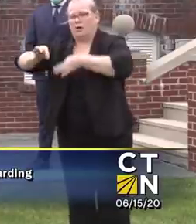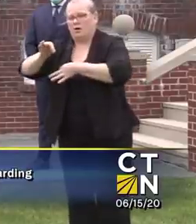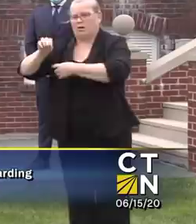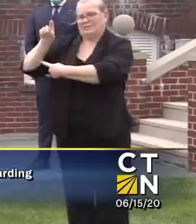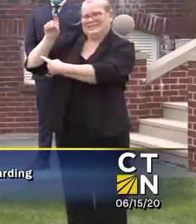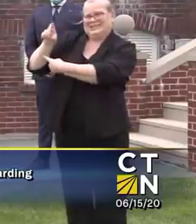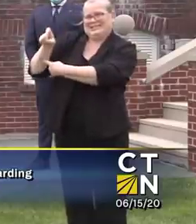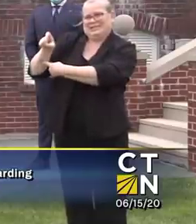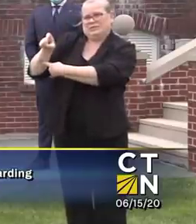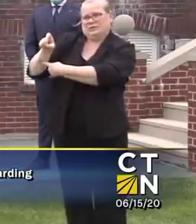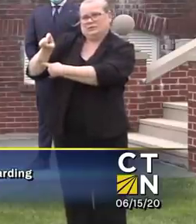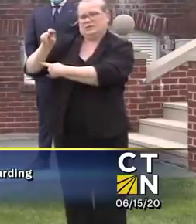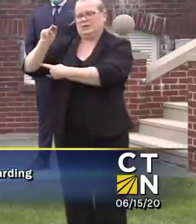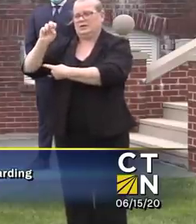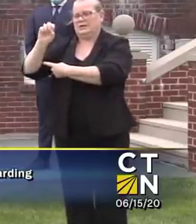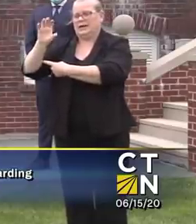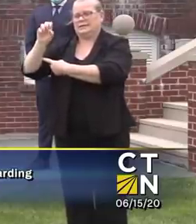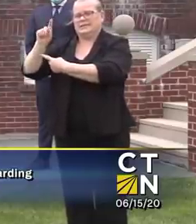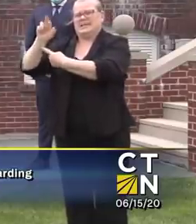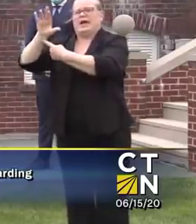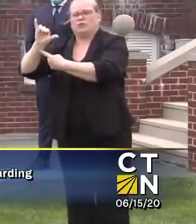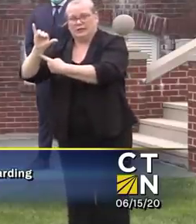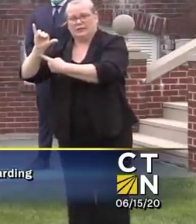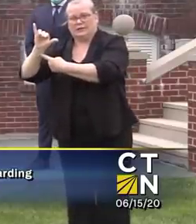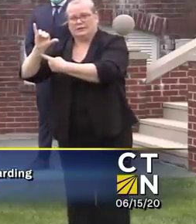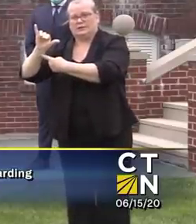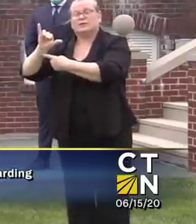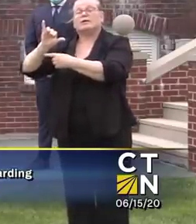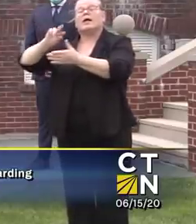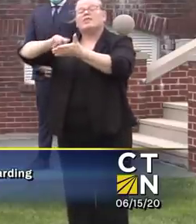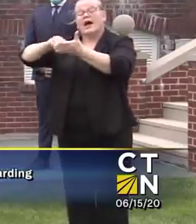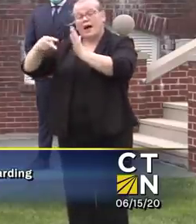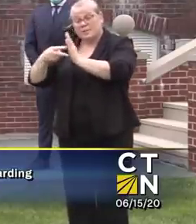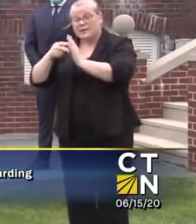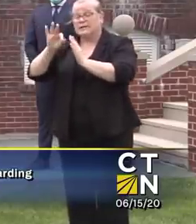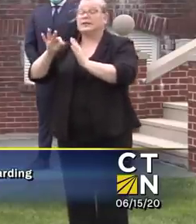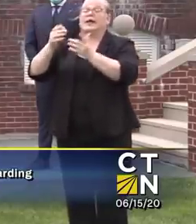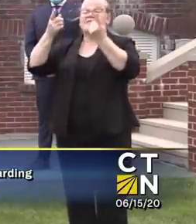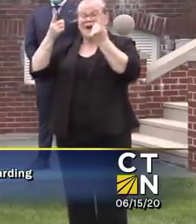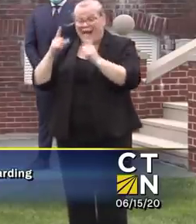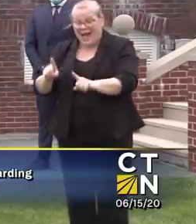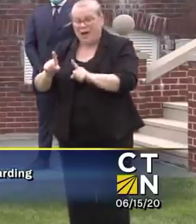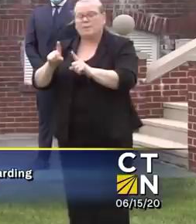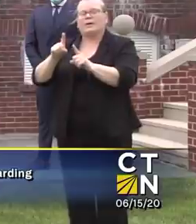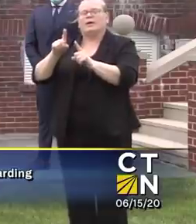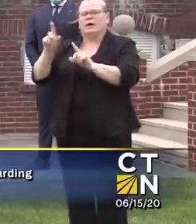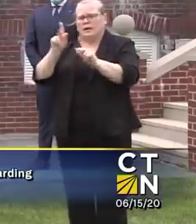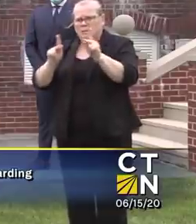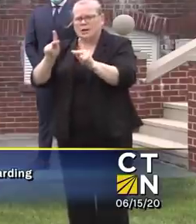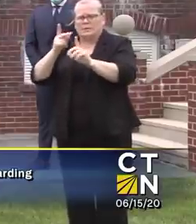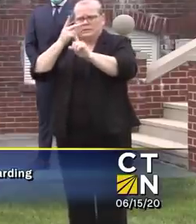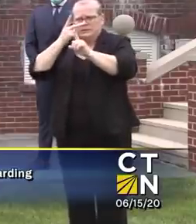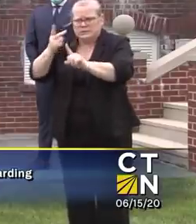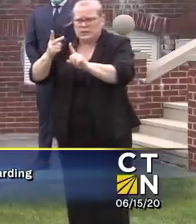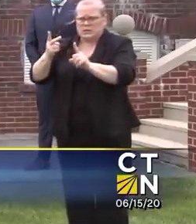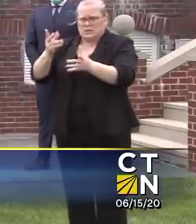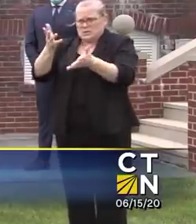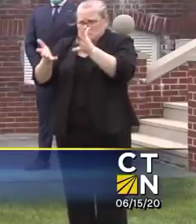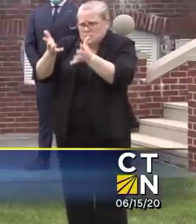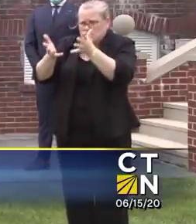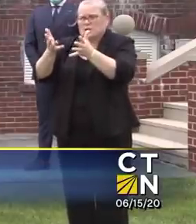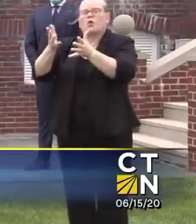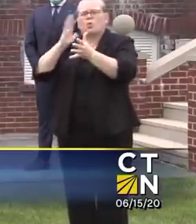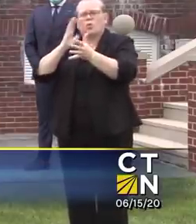require de-escalation and improved crisis intervention methods. There are several other